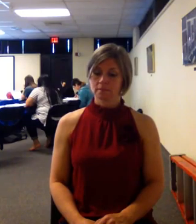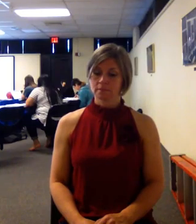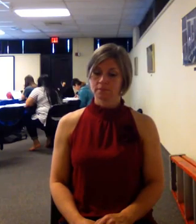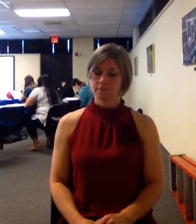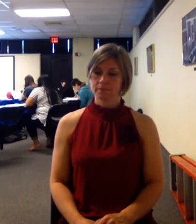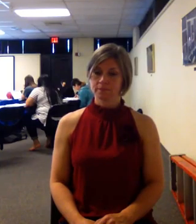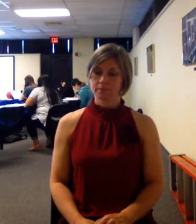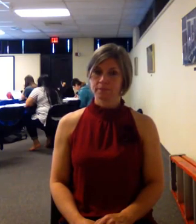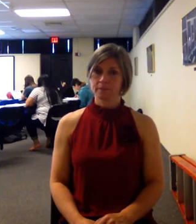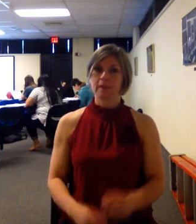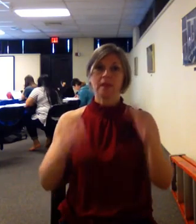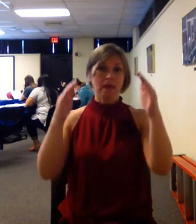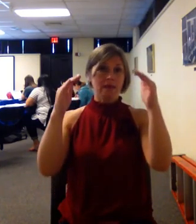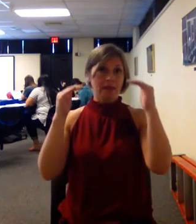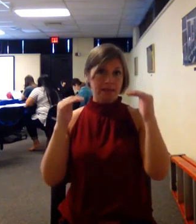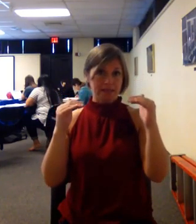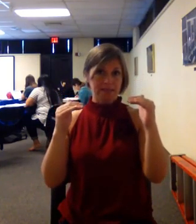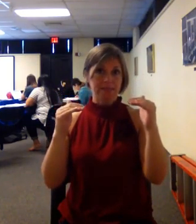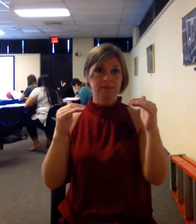And the next one, once again,